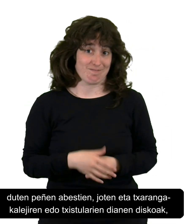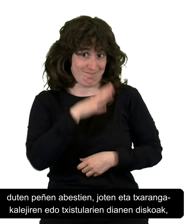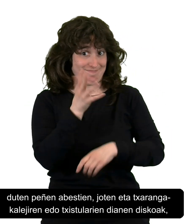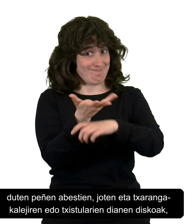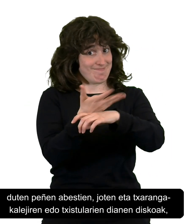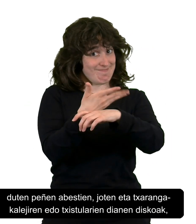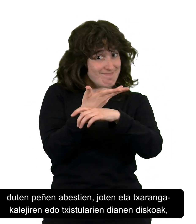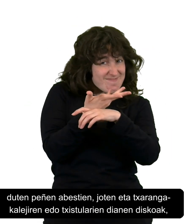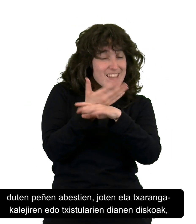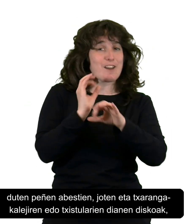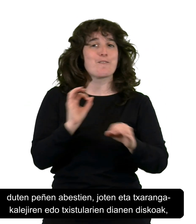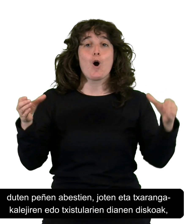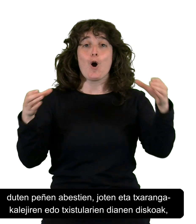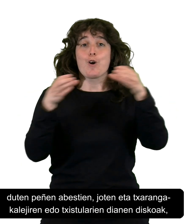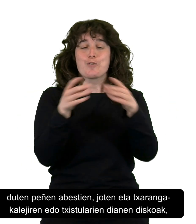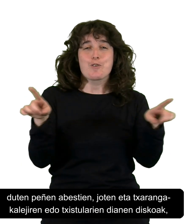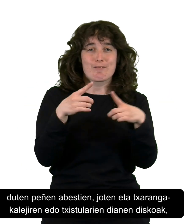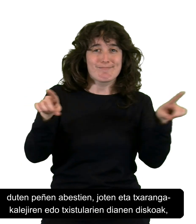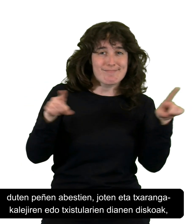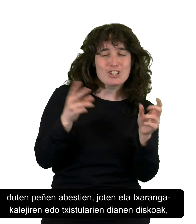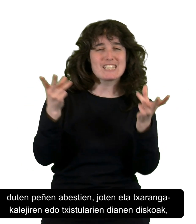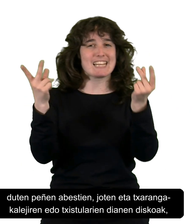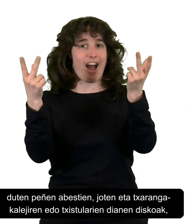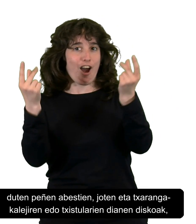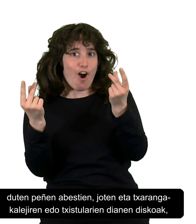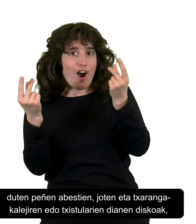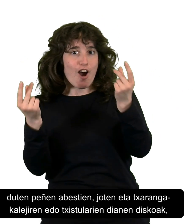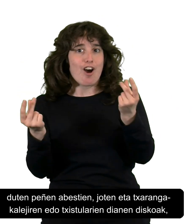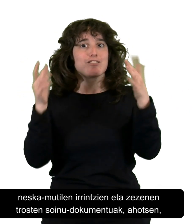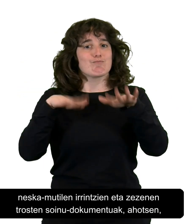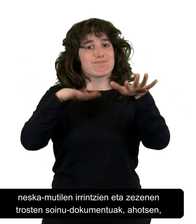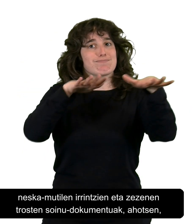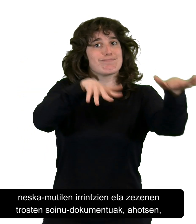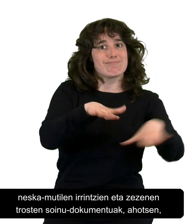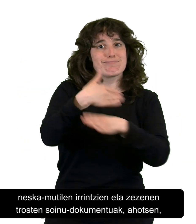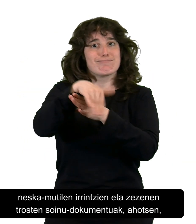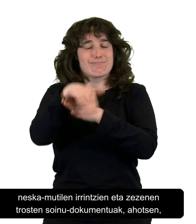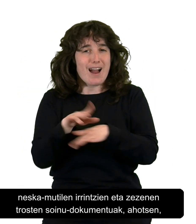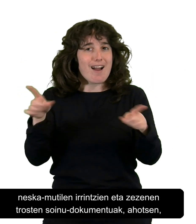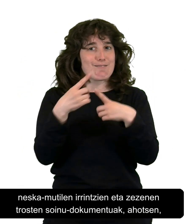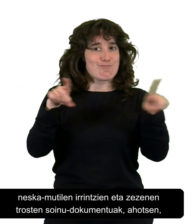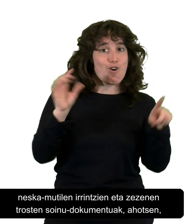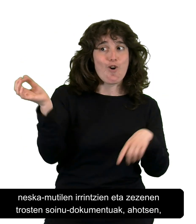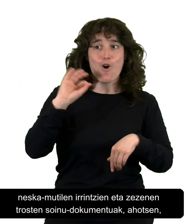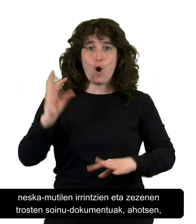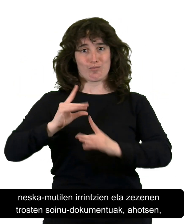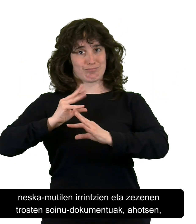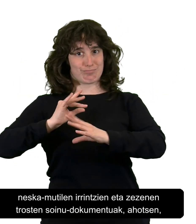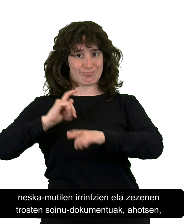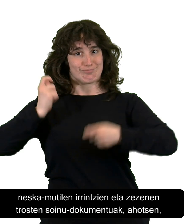txaranga kalejiren edo txistularien dianen diskoak. Neska mutilen, irrintzien eta zezenen trosten